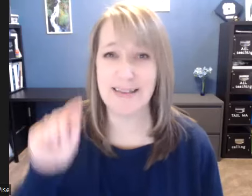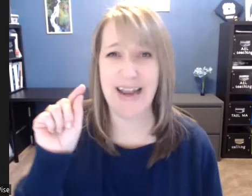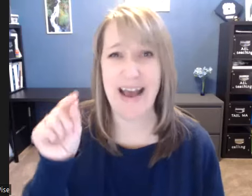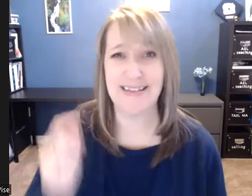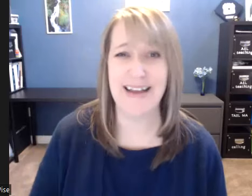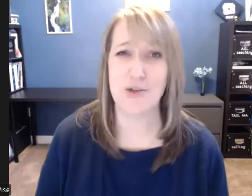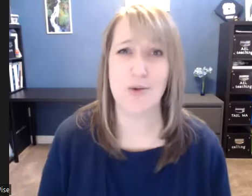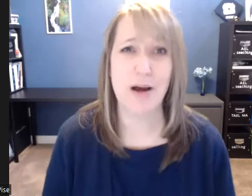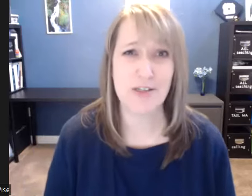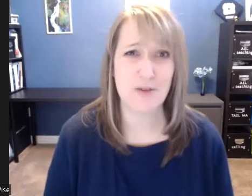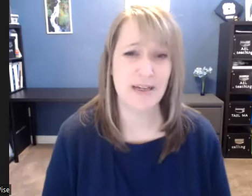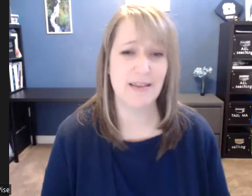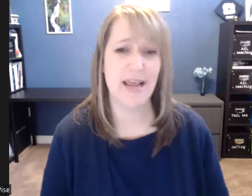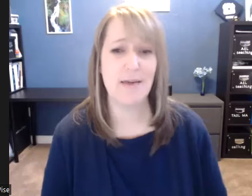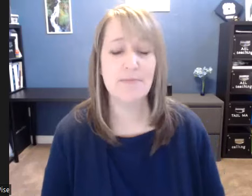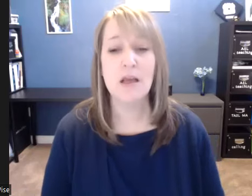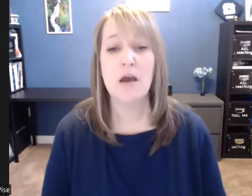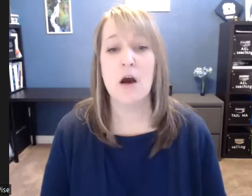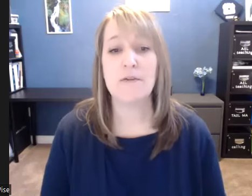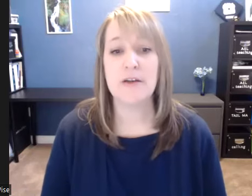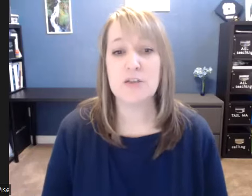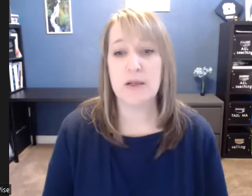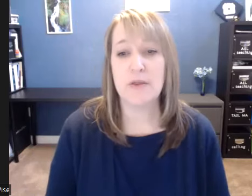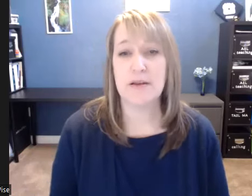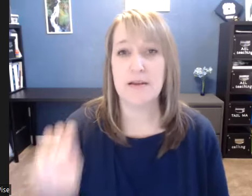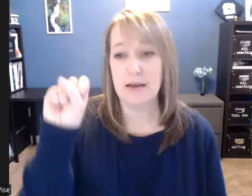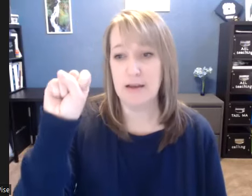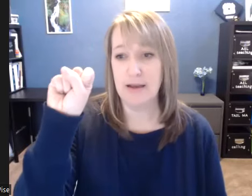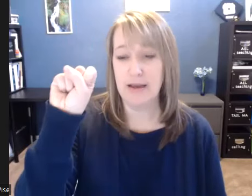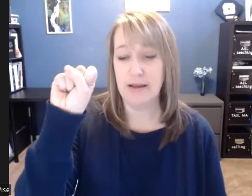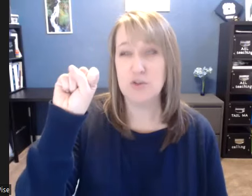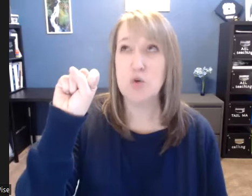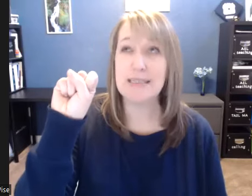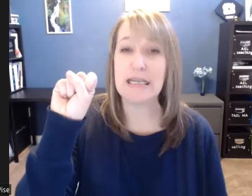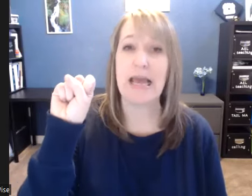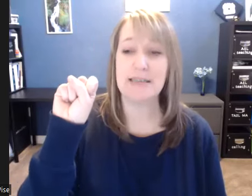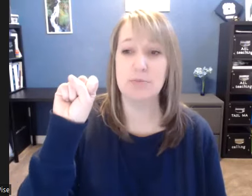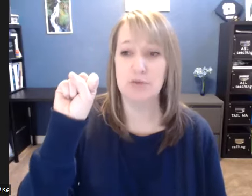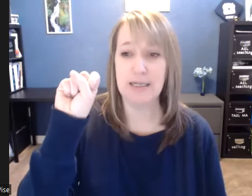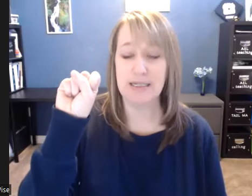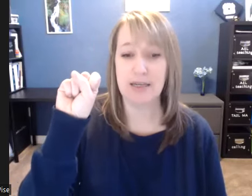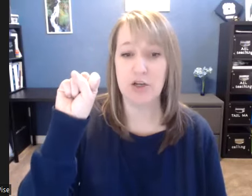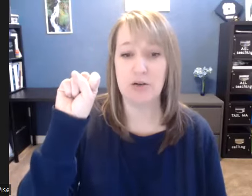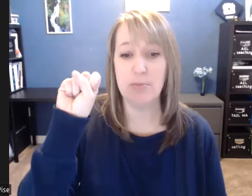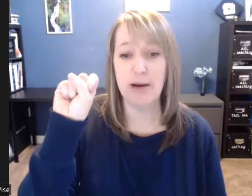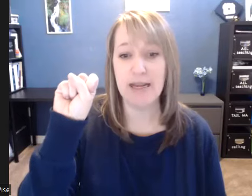that has an actual apostrophe in the name are fingerspelled with a twisting S movement. It's like you're combining